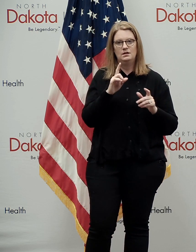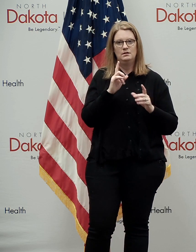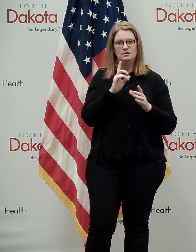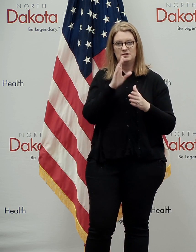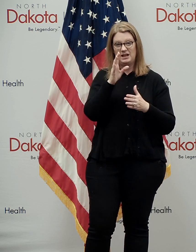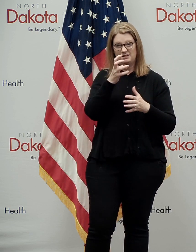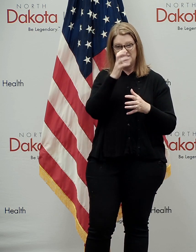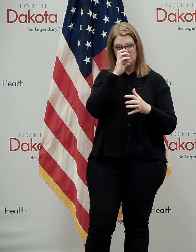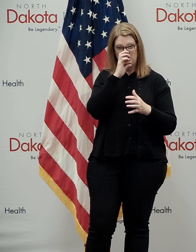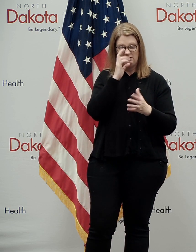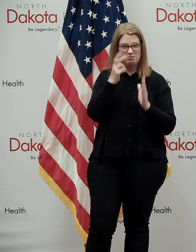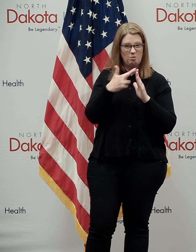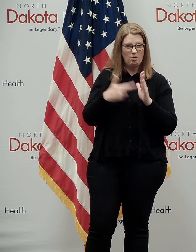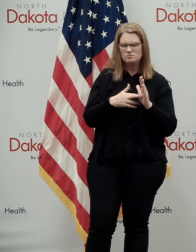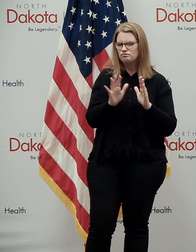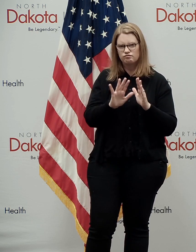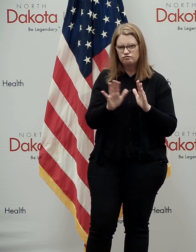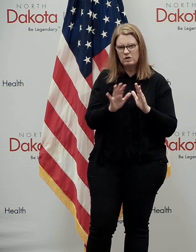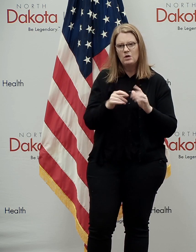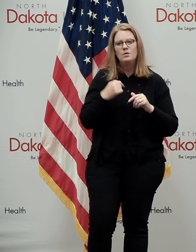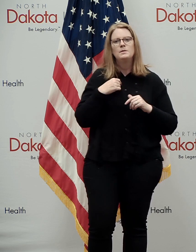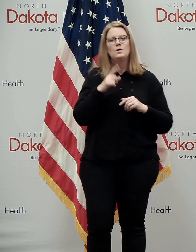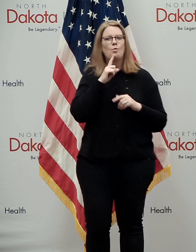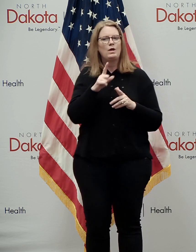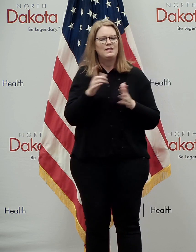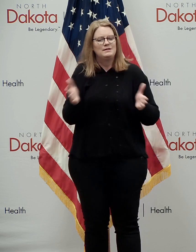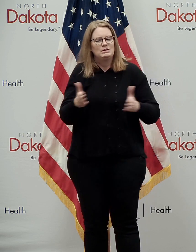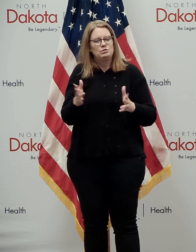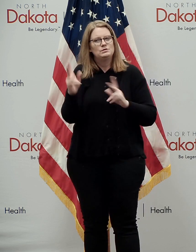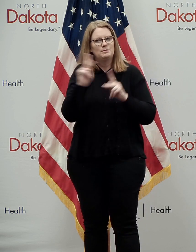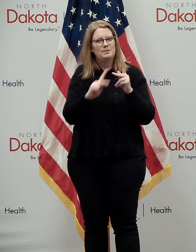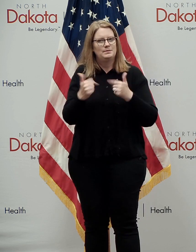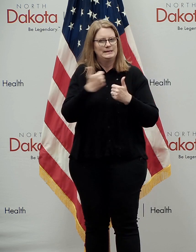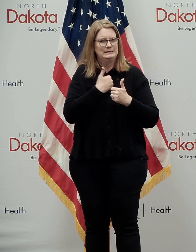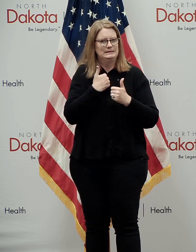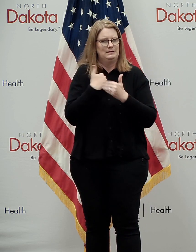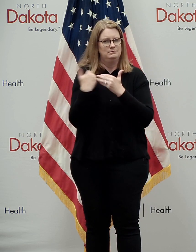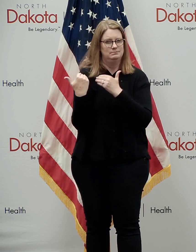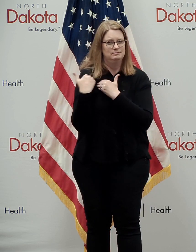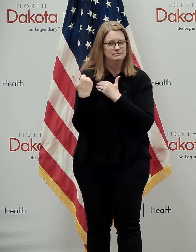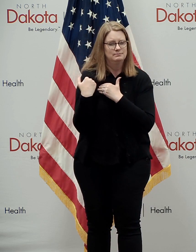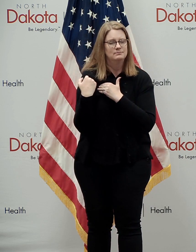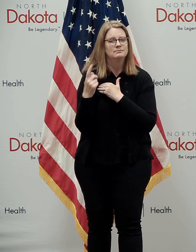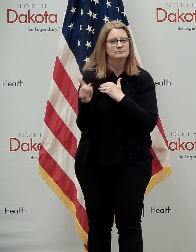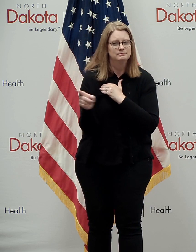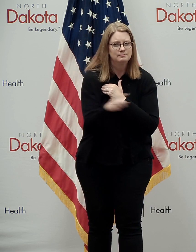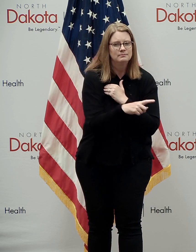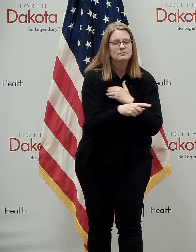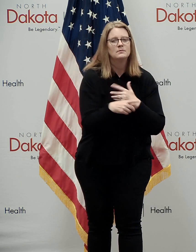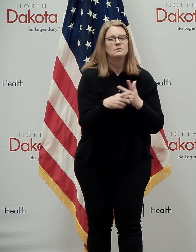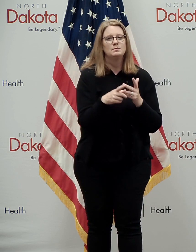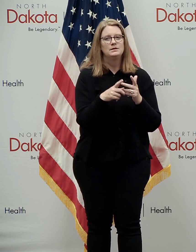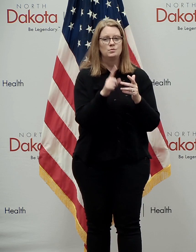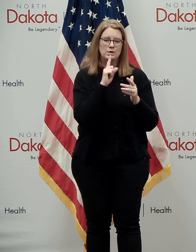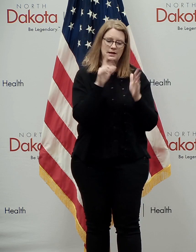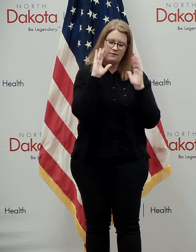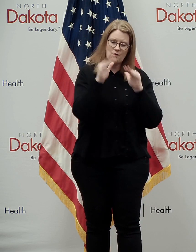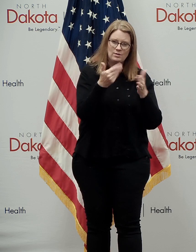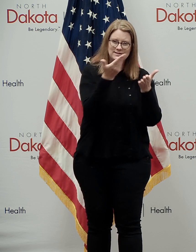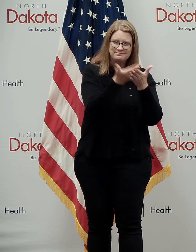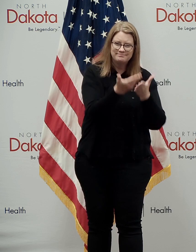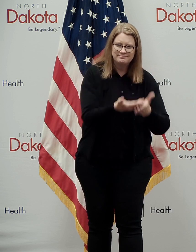from government and a strong reliance on individual responsibility. We've been driven by data. We get the